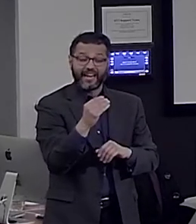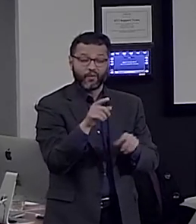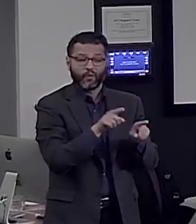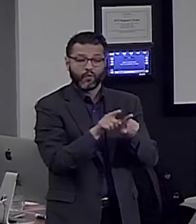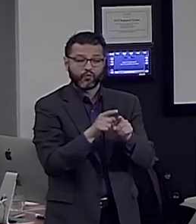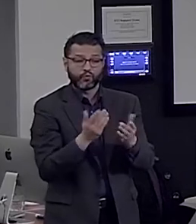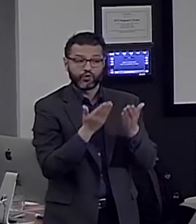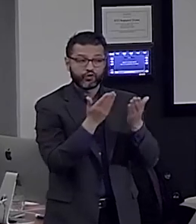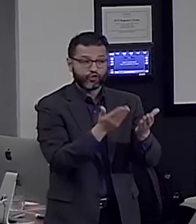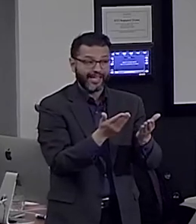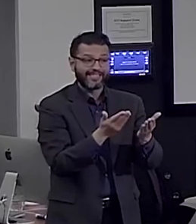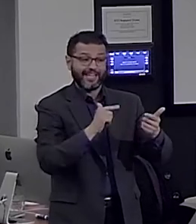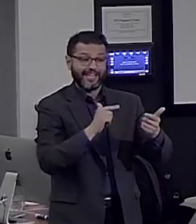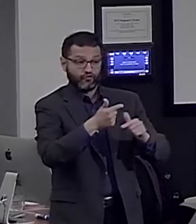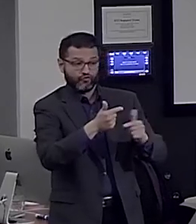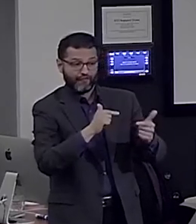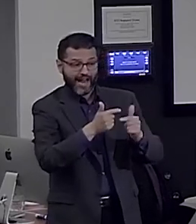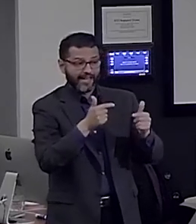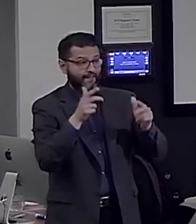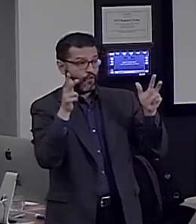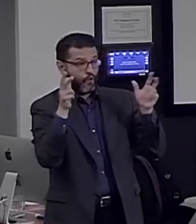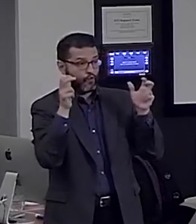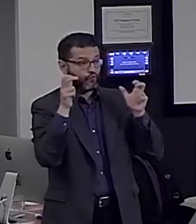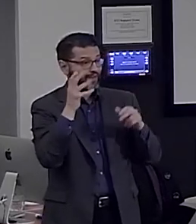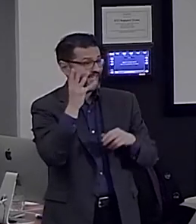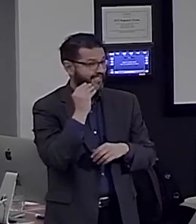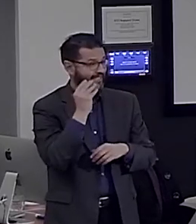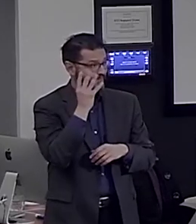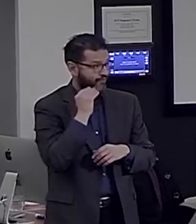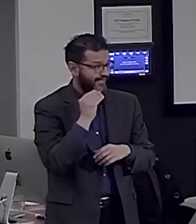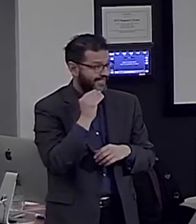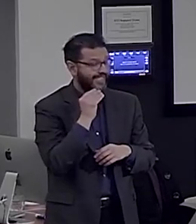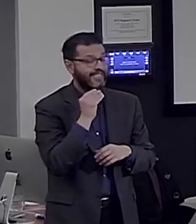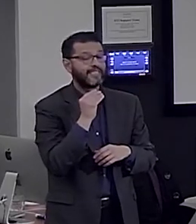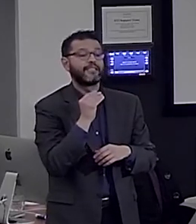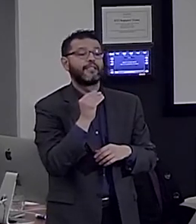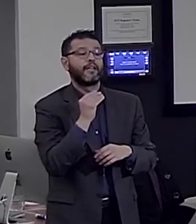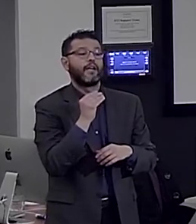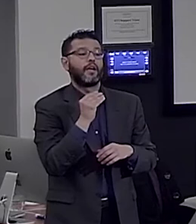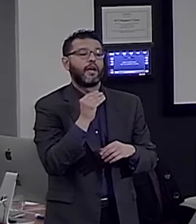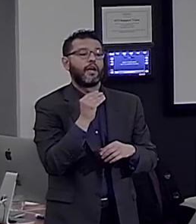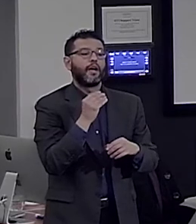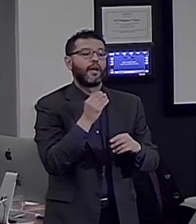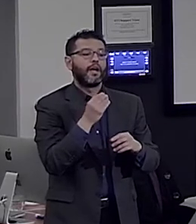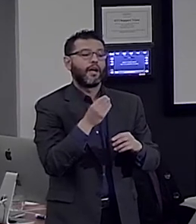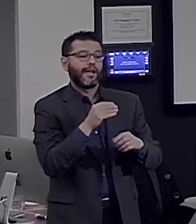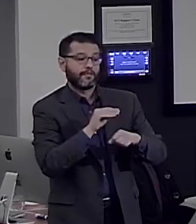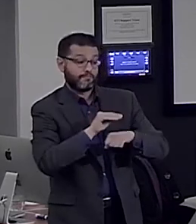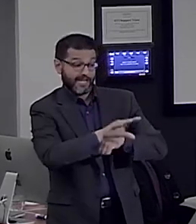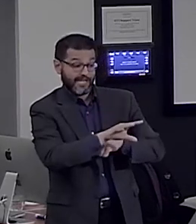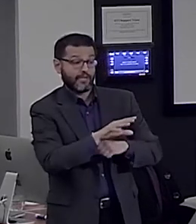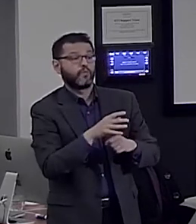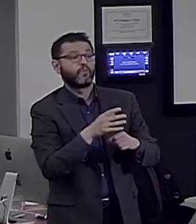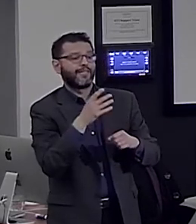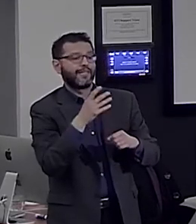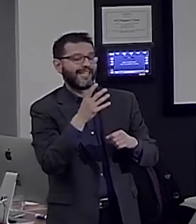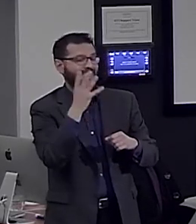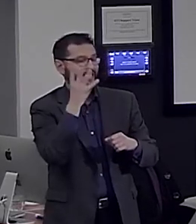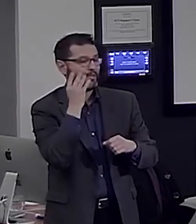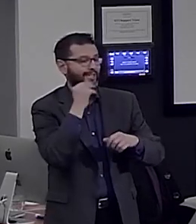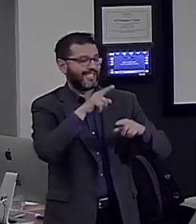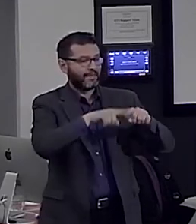that interactive auditory experience induced experience dependent changes in sensory memory